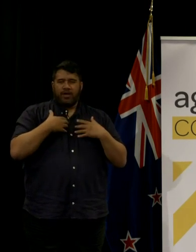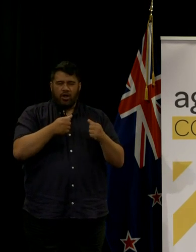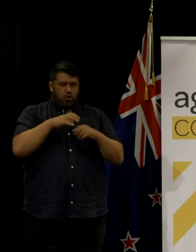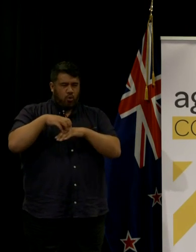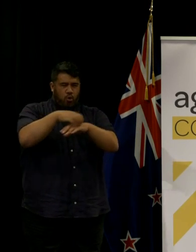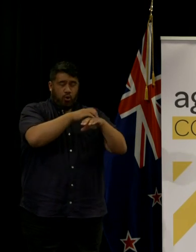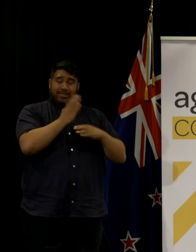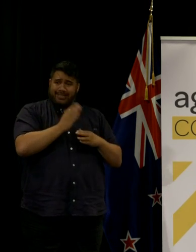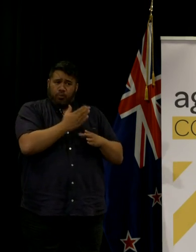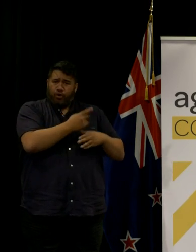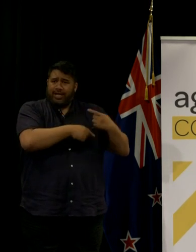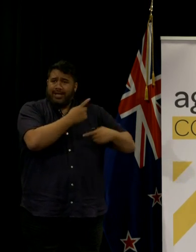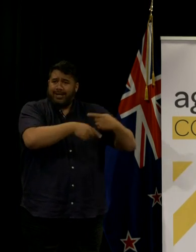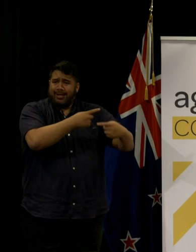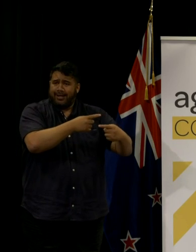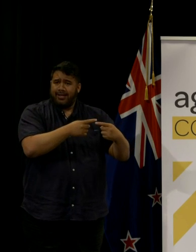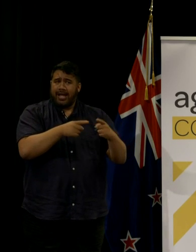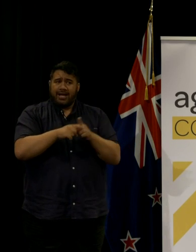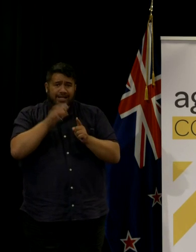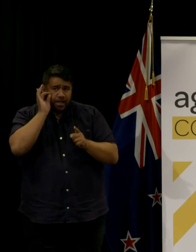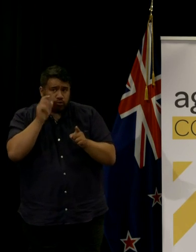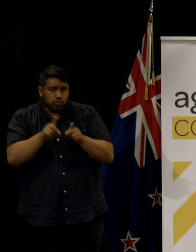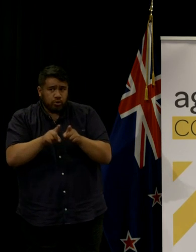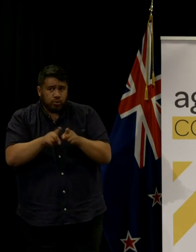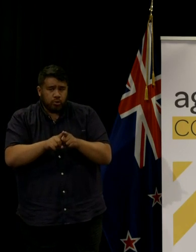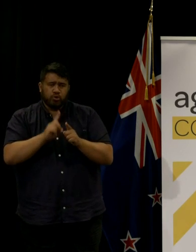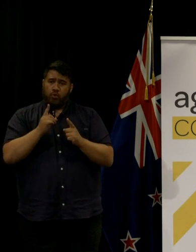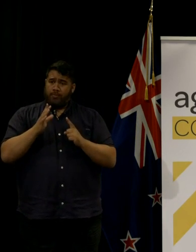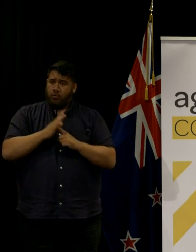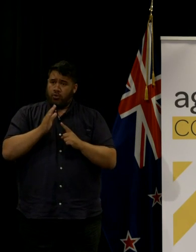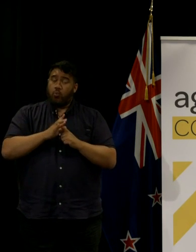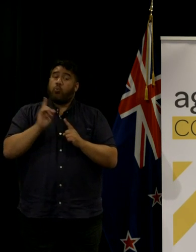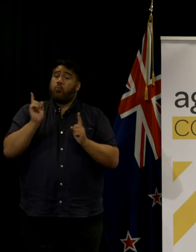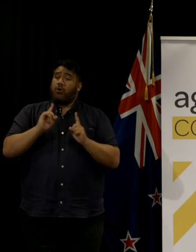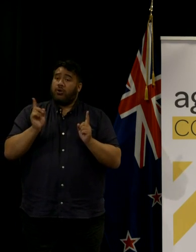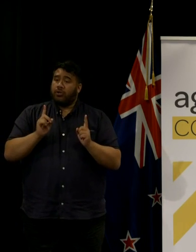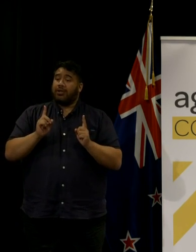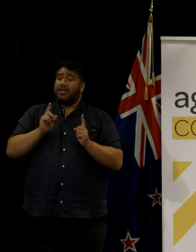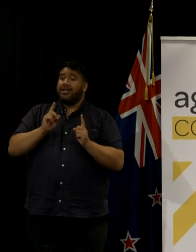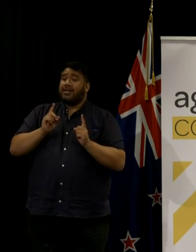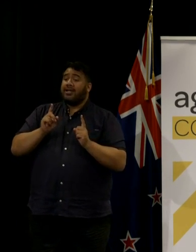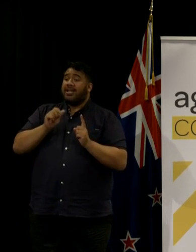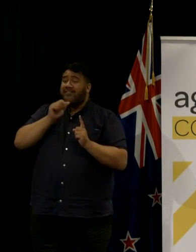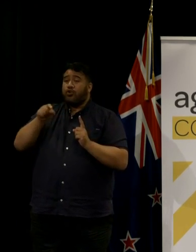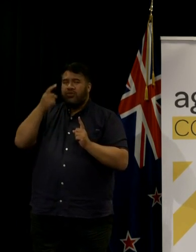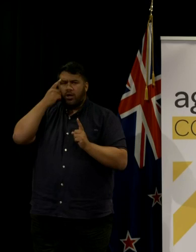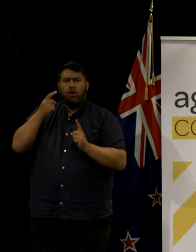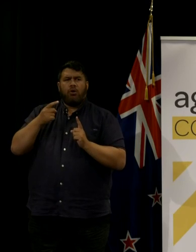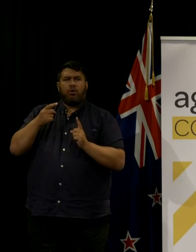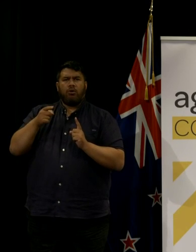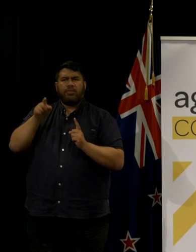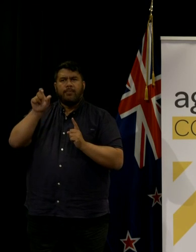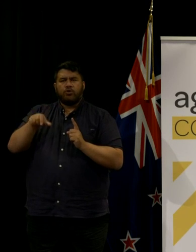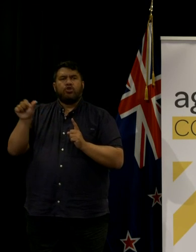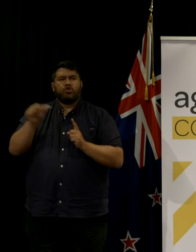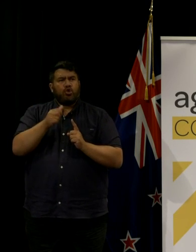across government, and that includes with local government as well. So really important that those connections would happen where they would logically normally happen with business